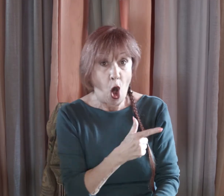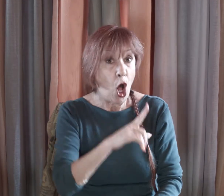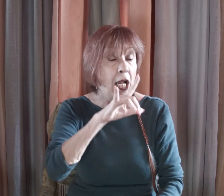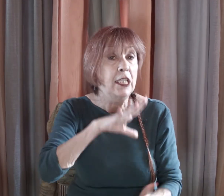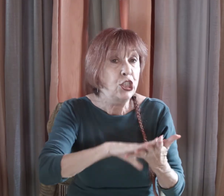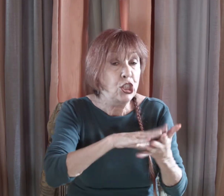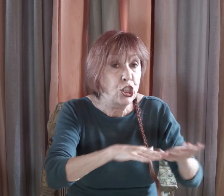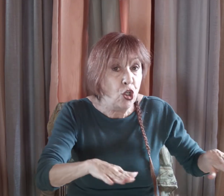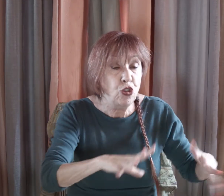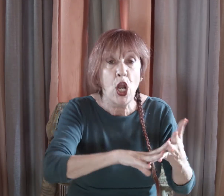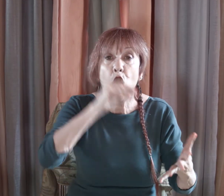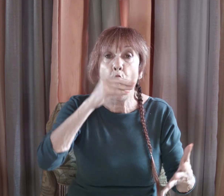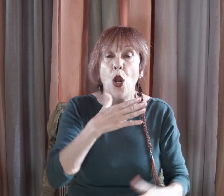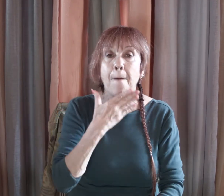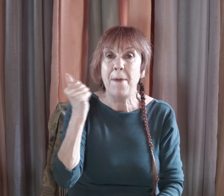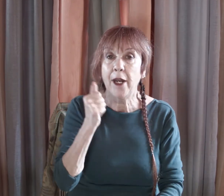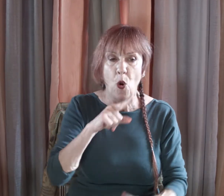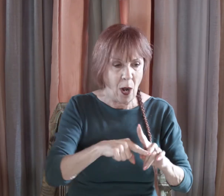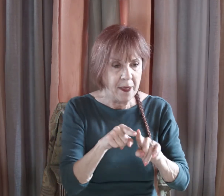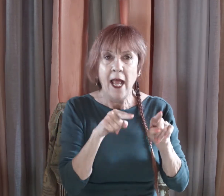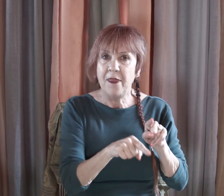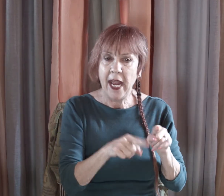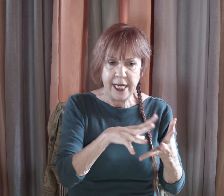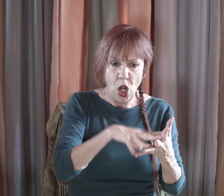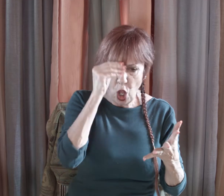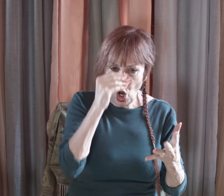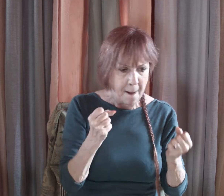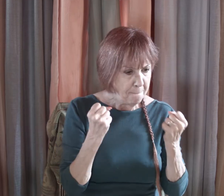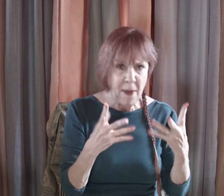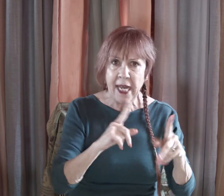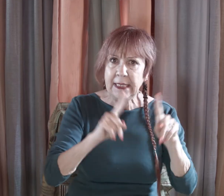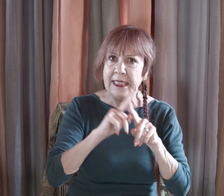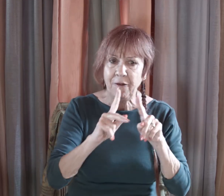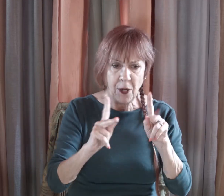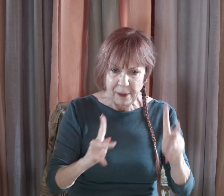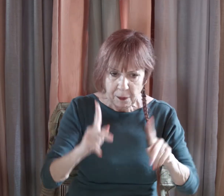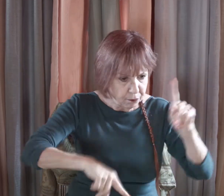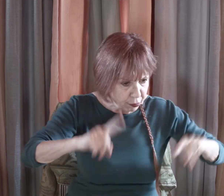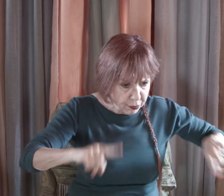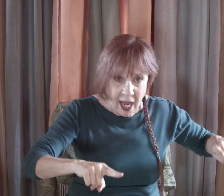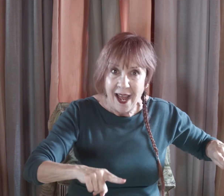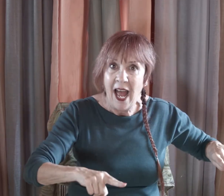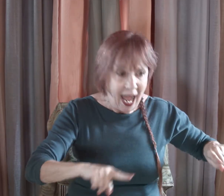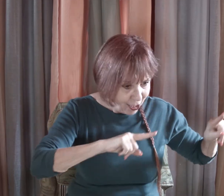children learned better when they were learning that there are many different kinds of people in the world and you get to go to school with lots of them.